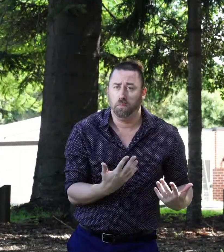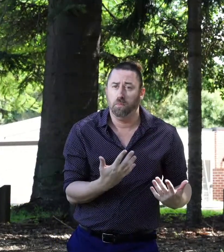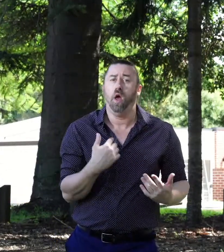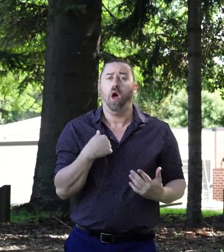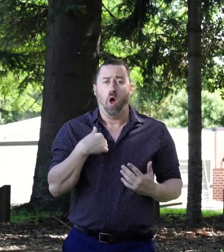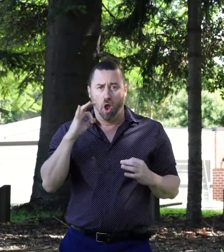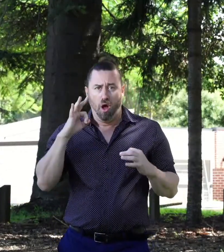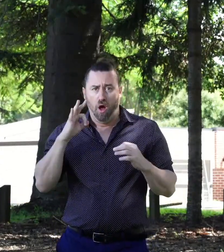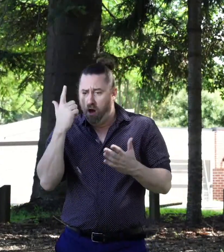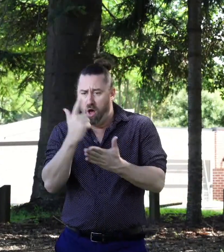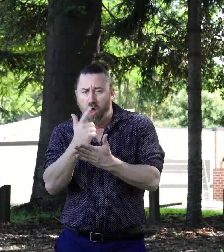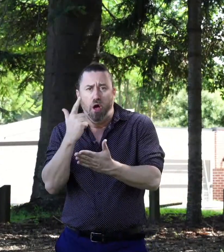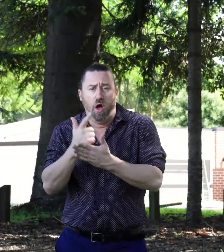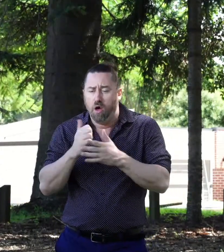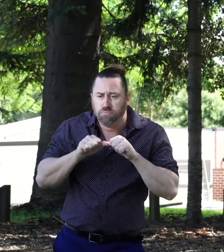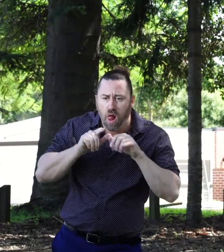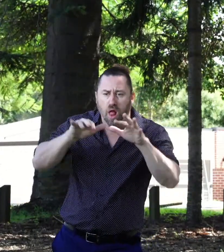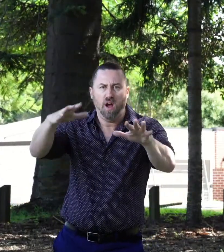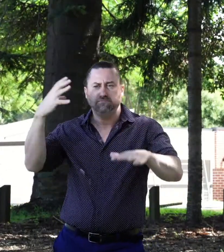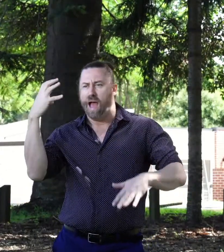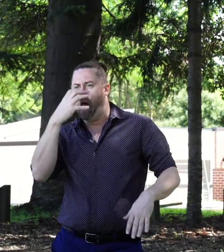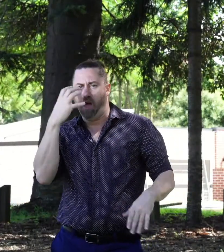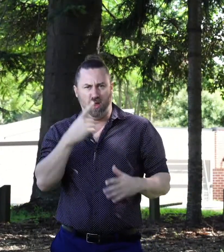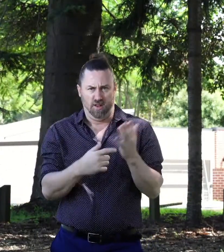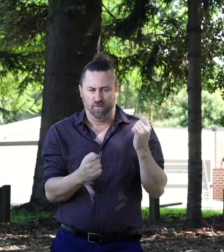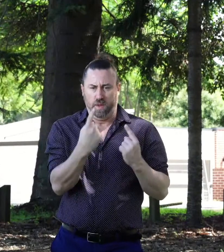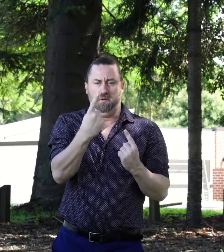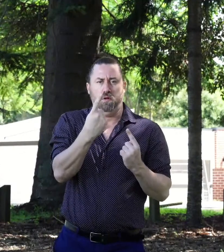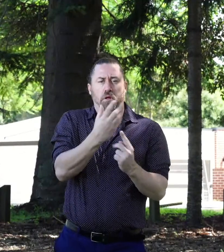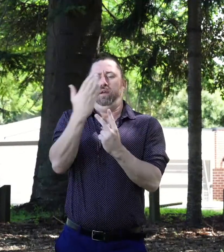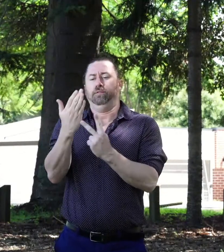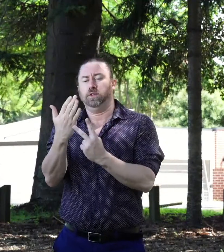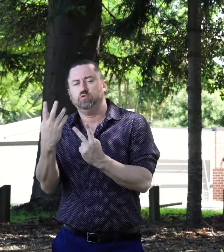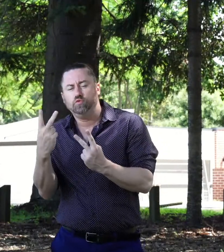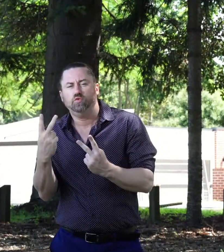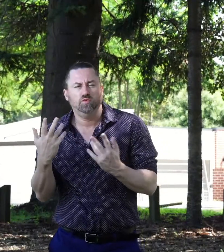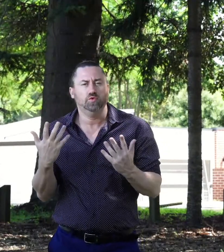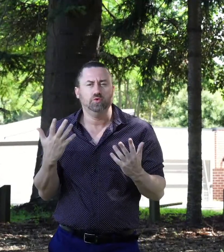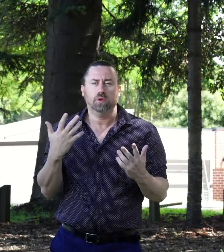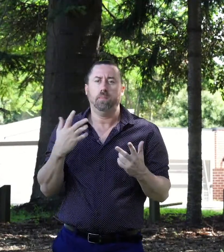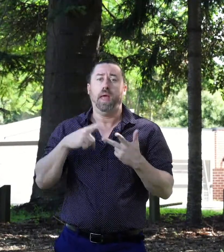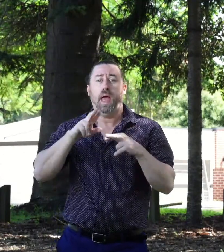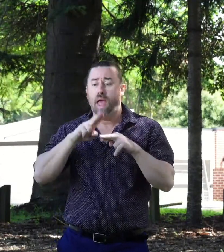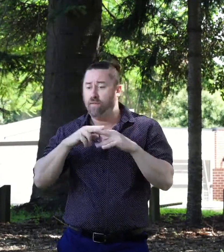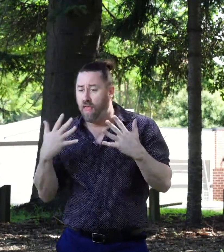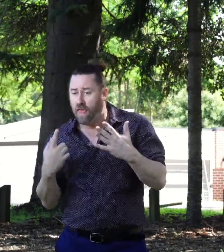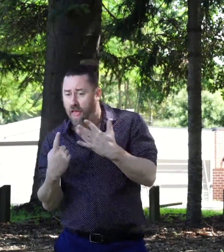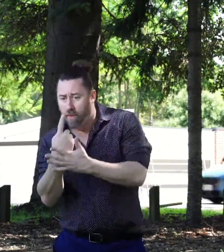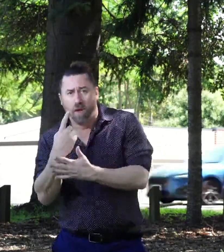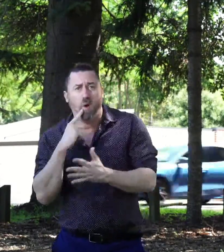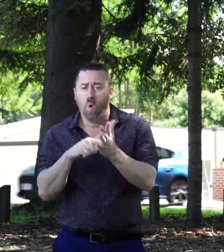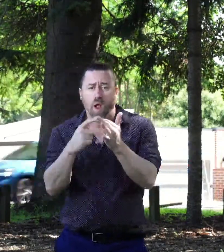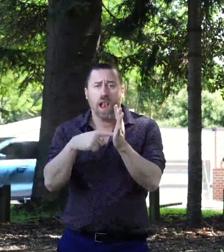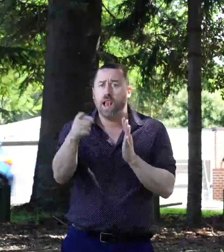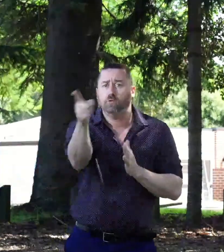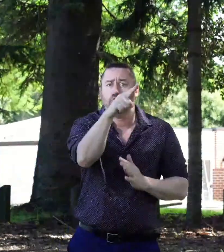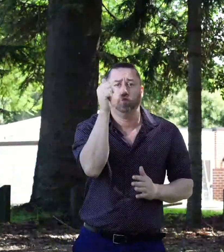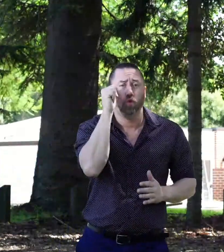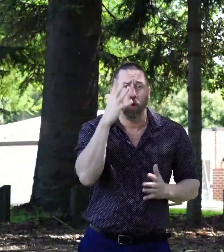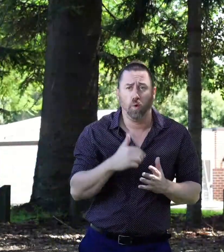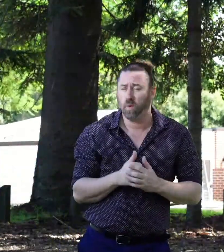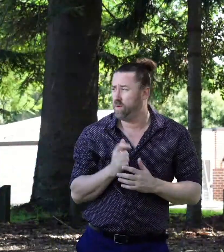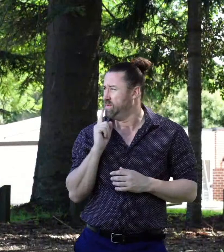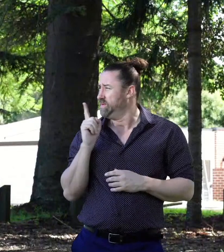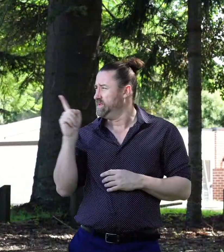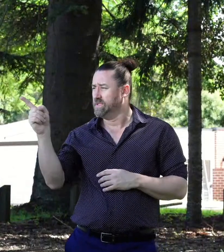We're very comfortable where we are at the moment, and if anything changes, we'll update the public. What's your reaction